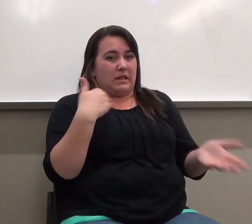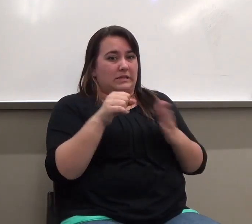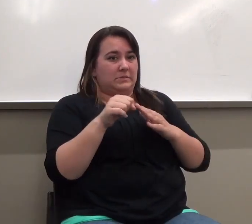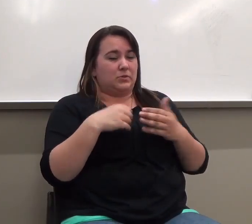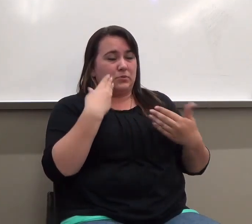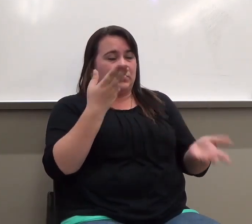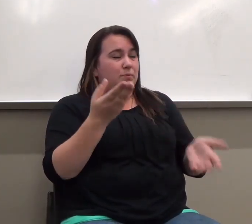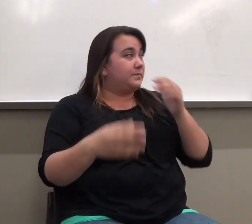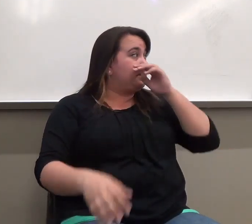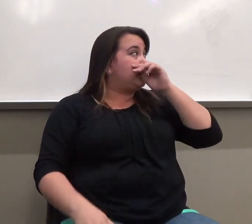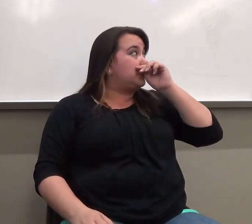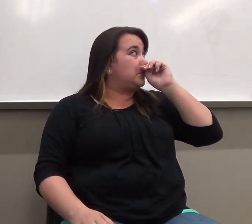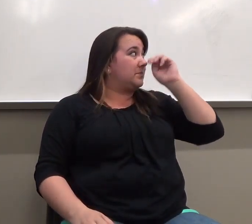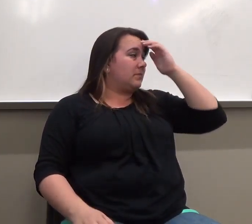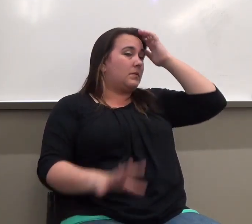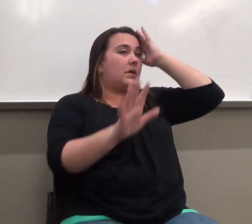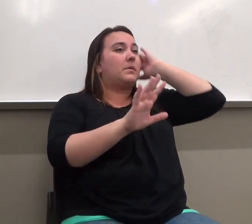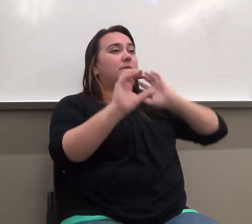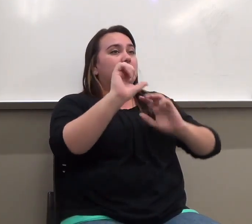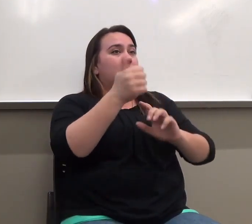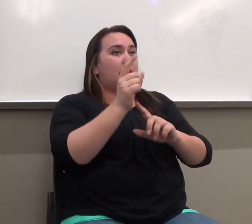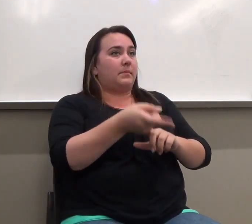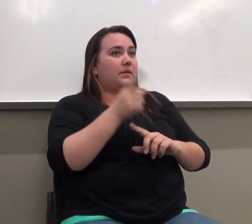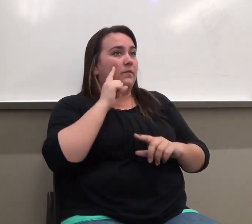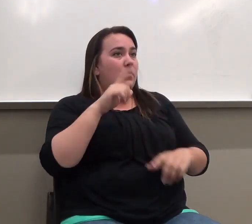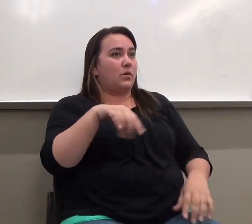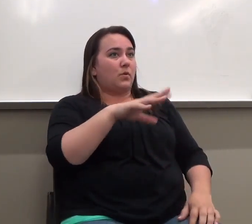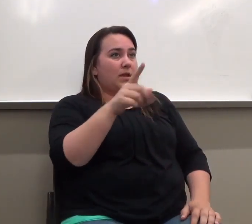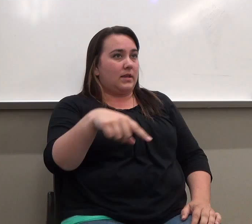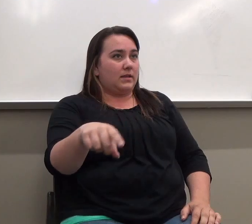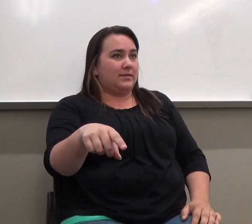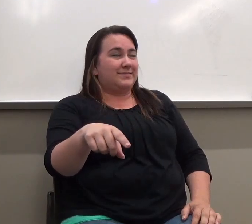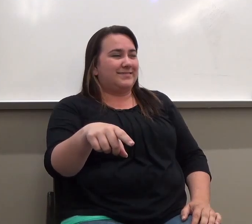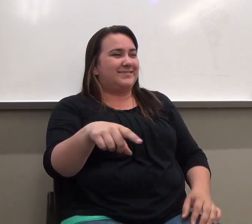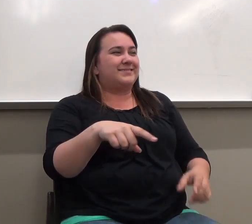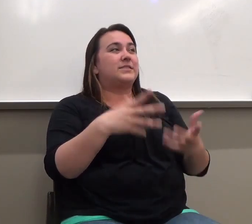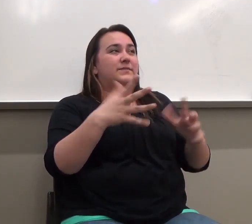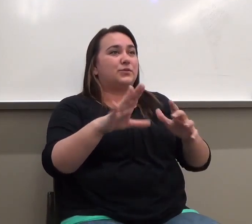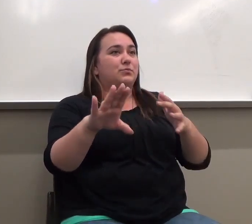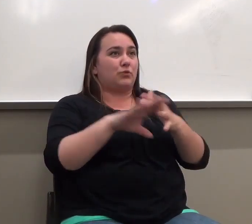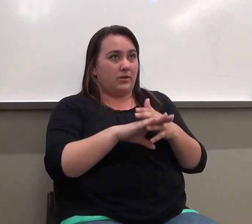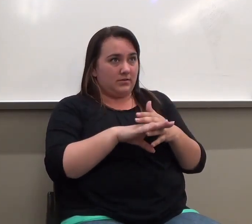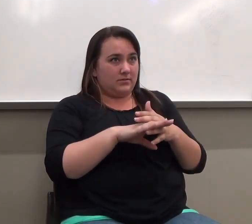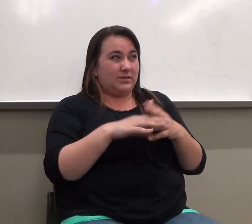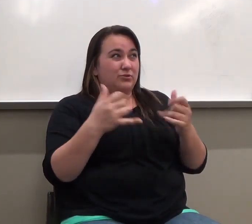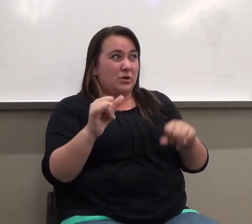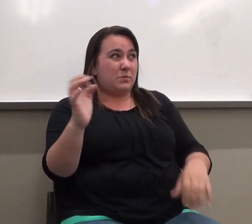to say about 10 minutes for the quiz. Some of these are on yellow. I don't know how this happened. I must have had some yellow